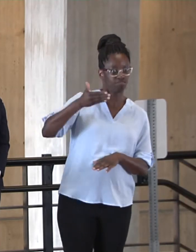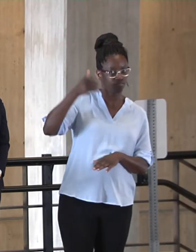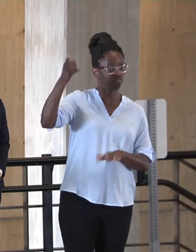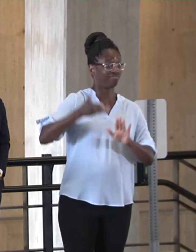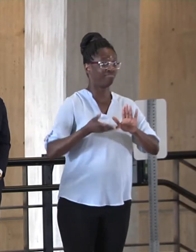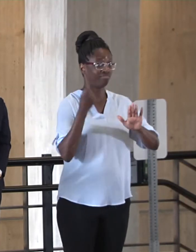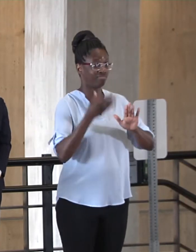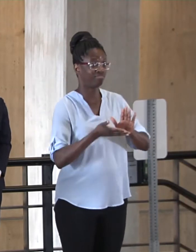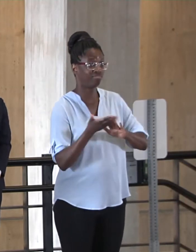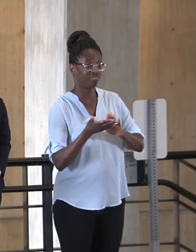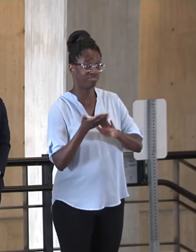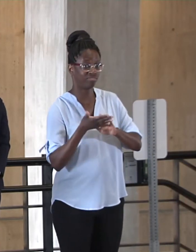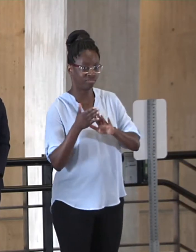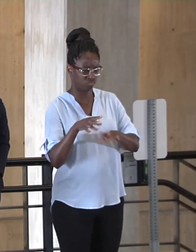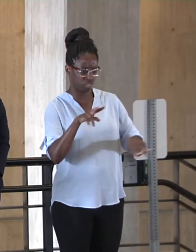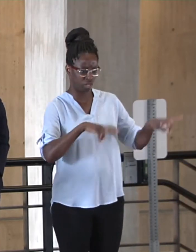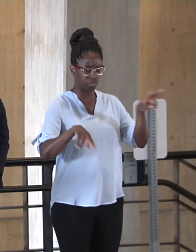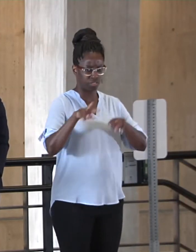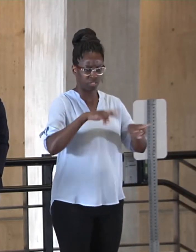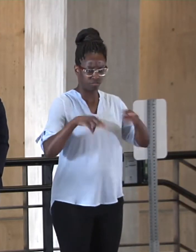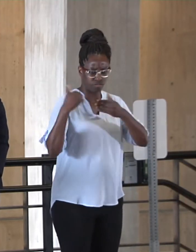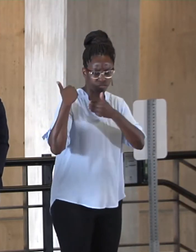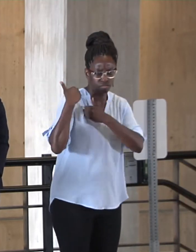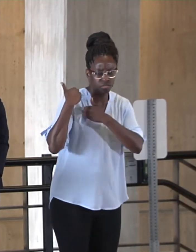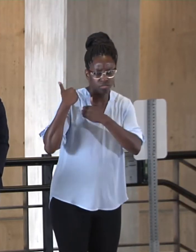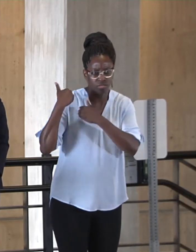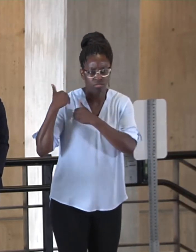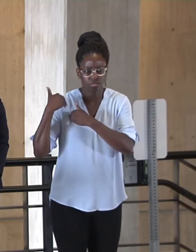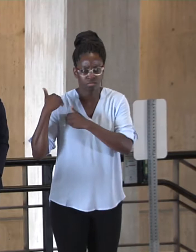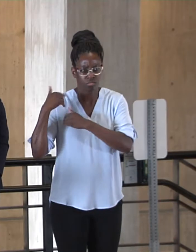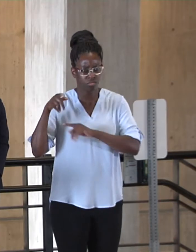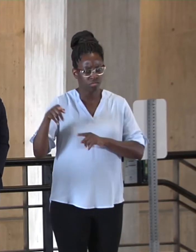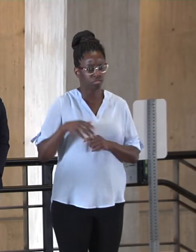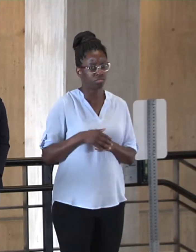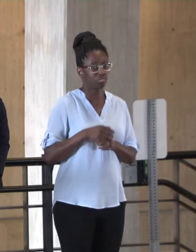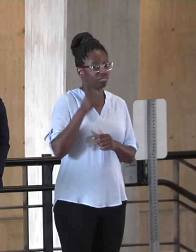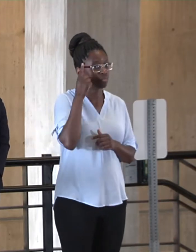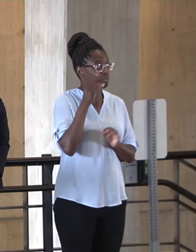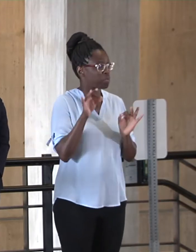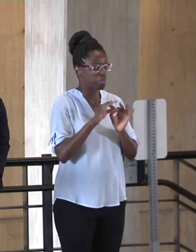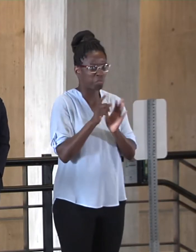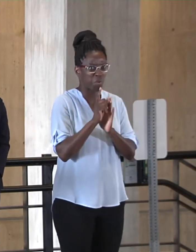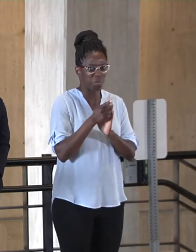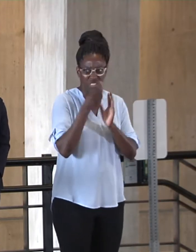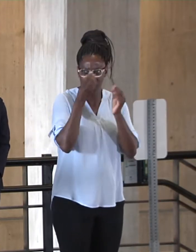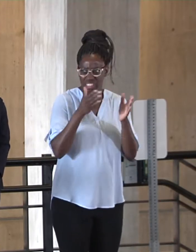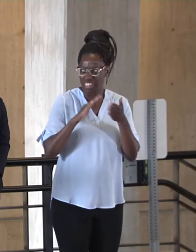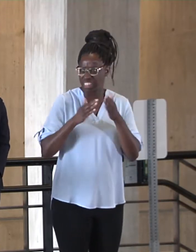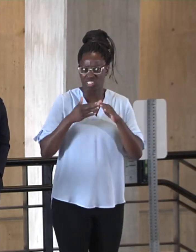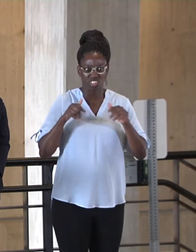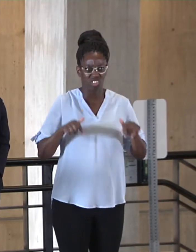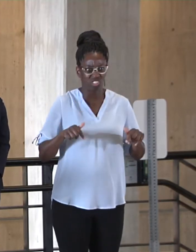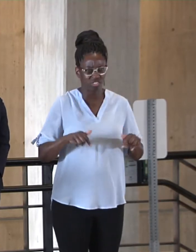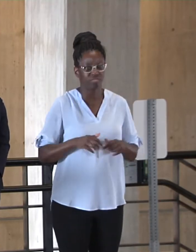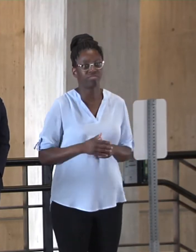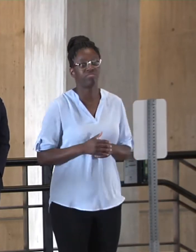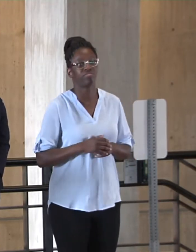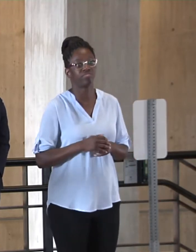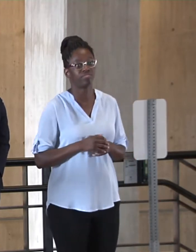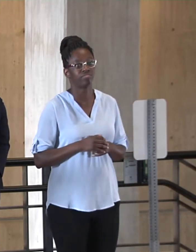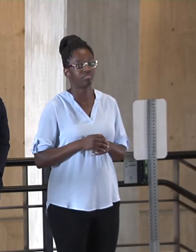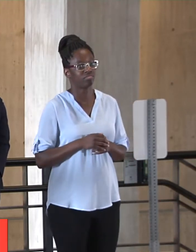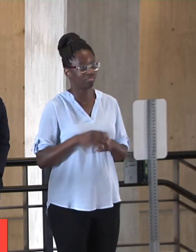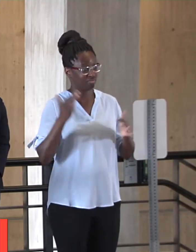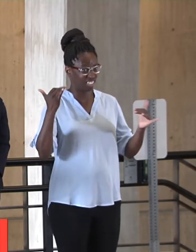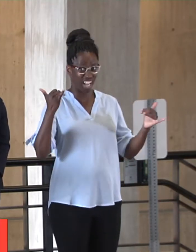appointment, an important moment right now for the city of Boston. We need somebody who can hit the